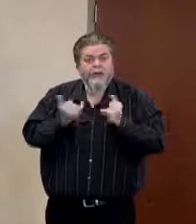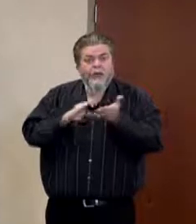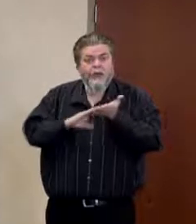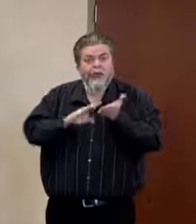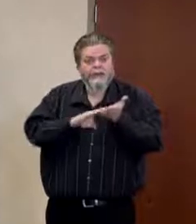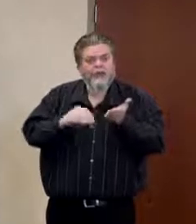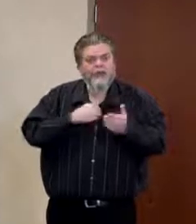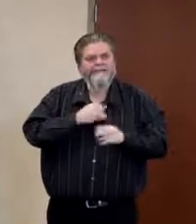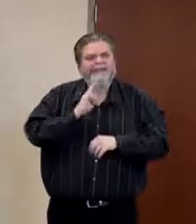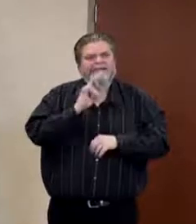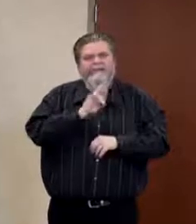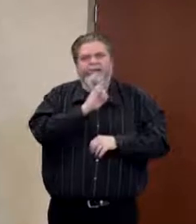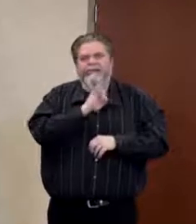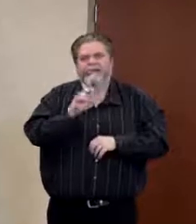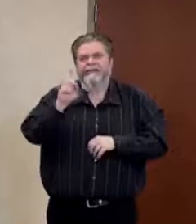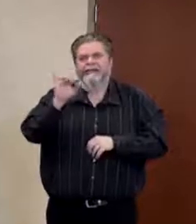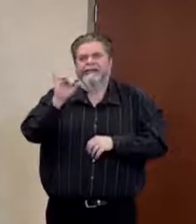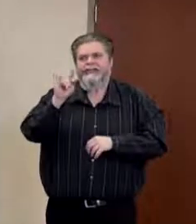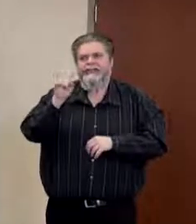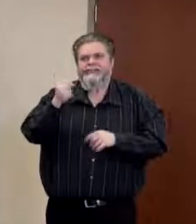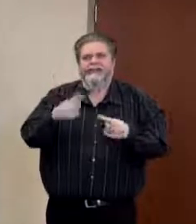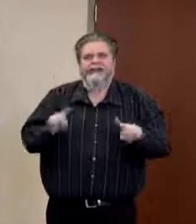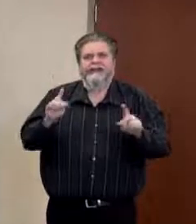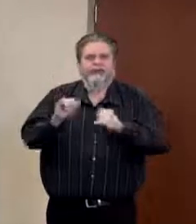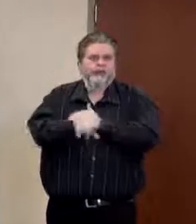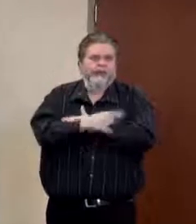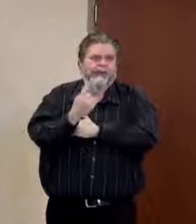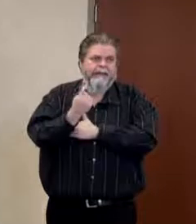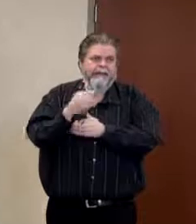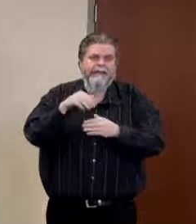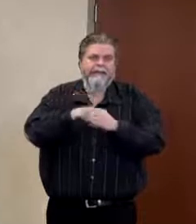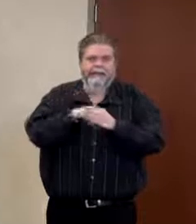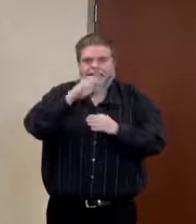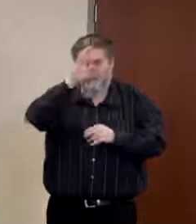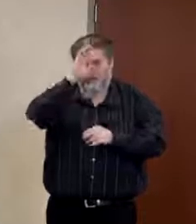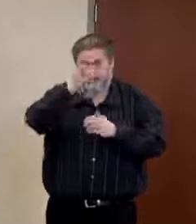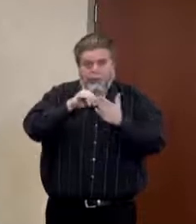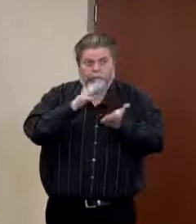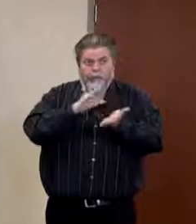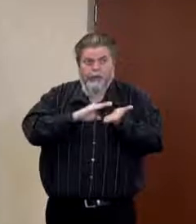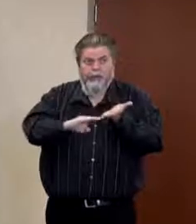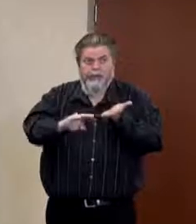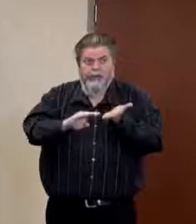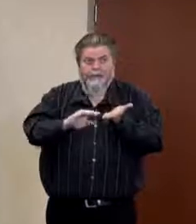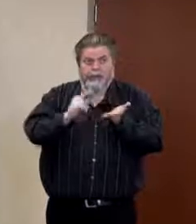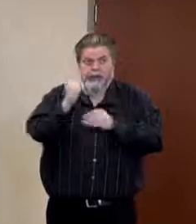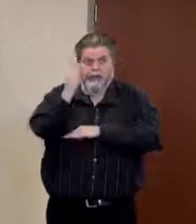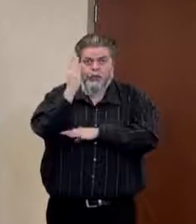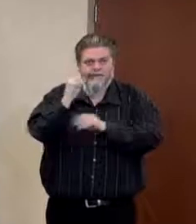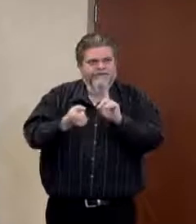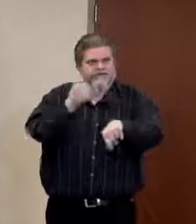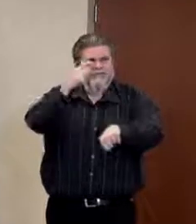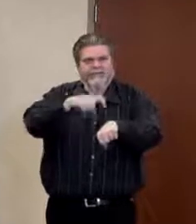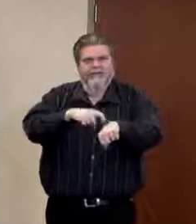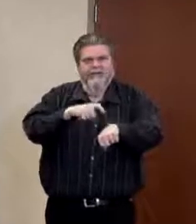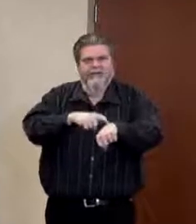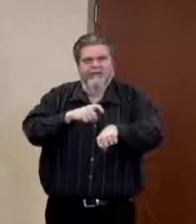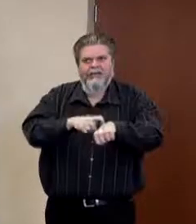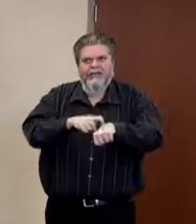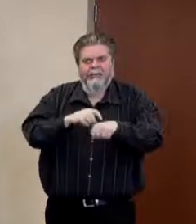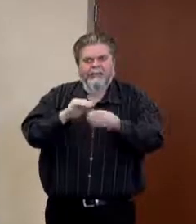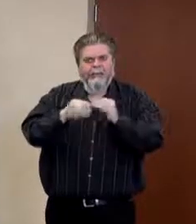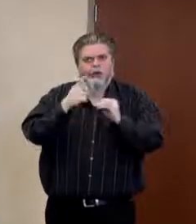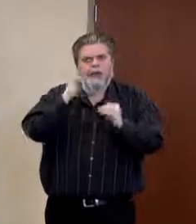have single-digit Smithfield cases today in the numbers that will be released at noon. First time since I don't know